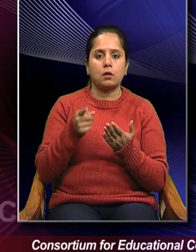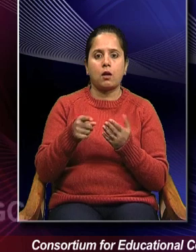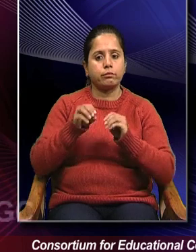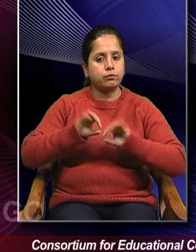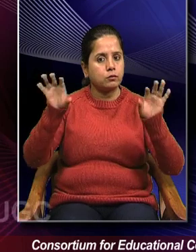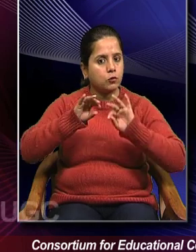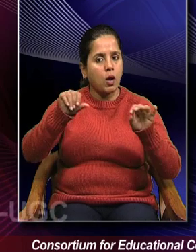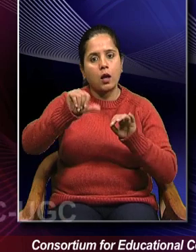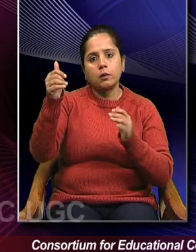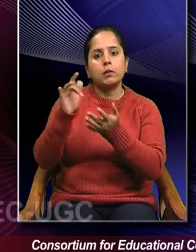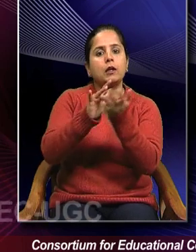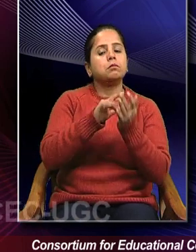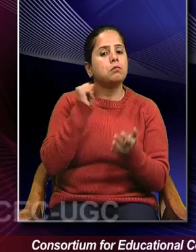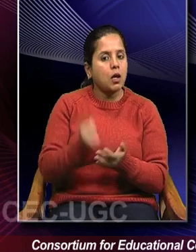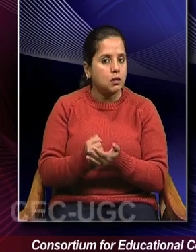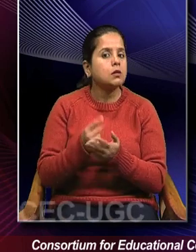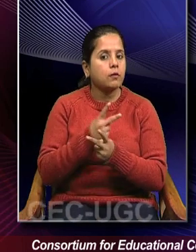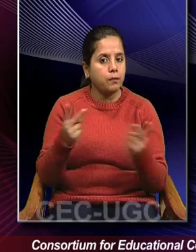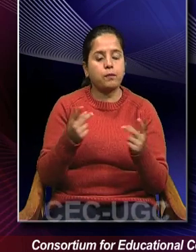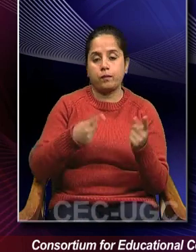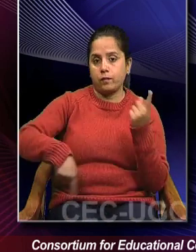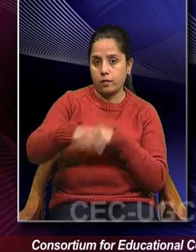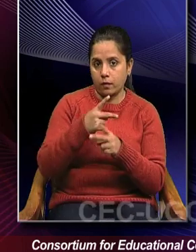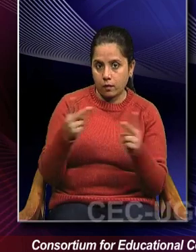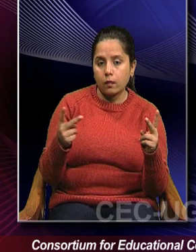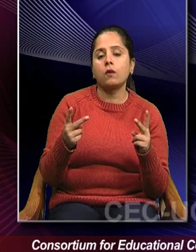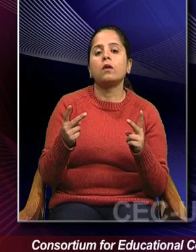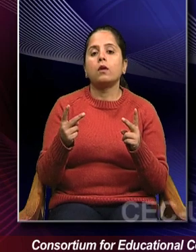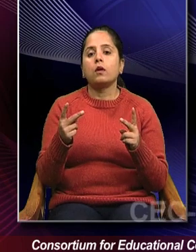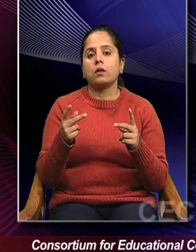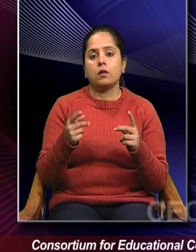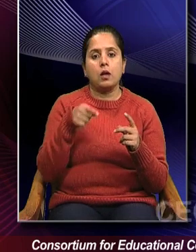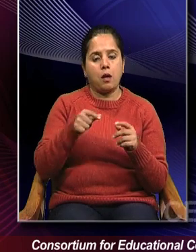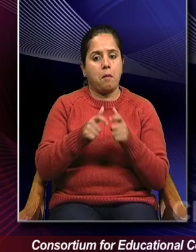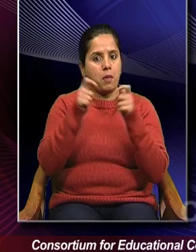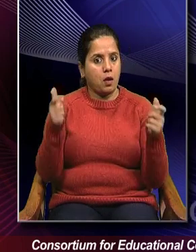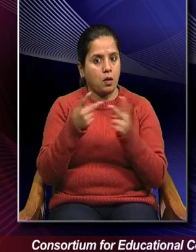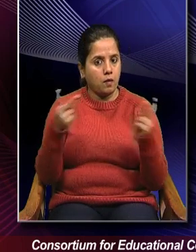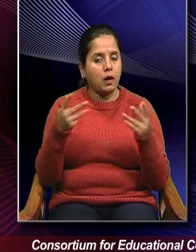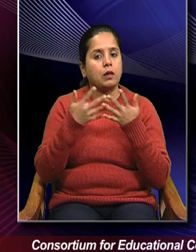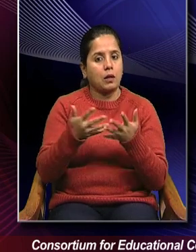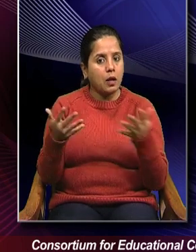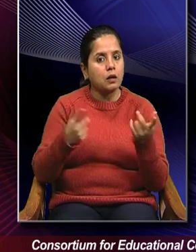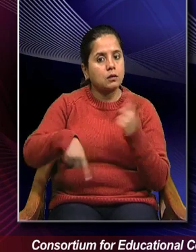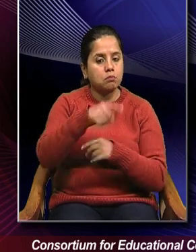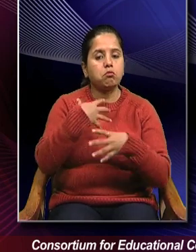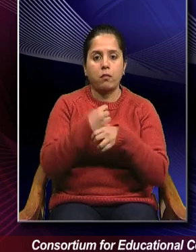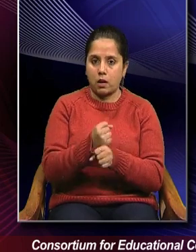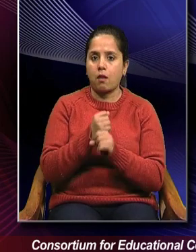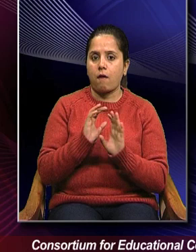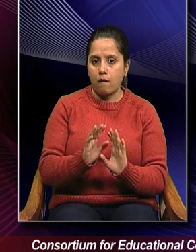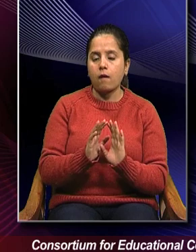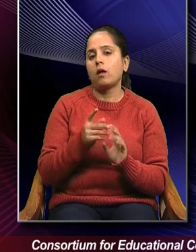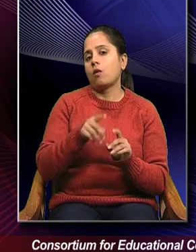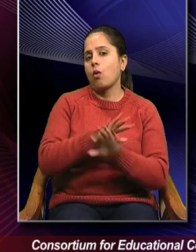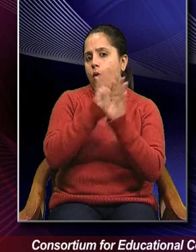exported to other regions, because we find that large quantities of products, they were being made, and all